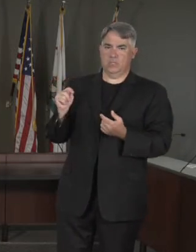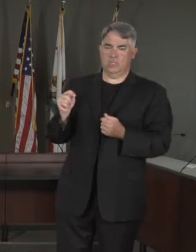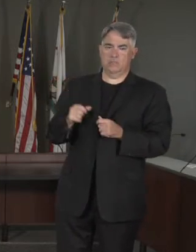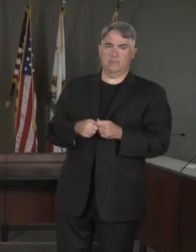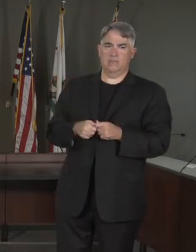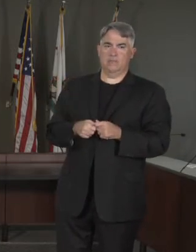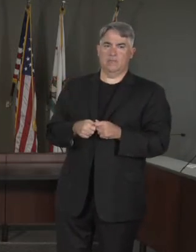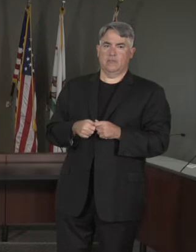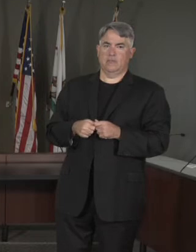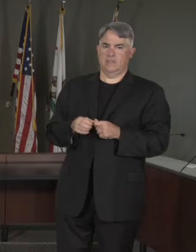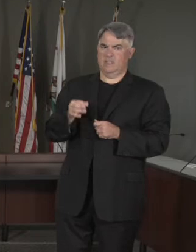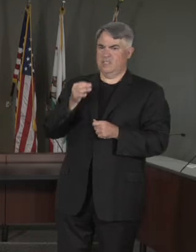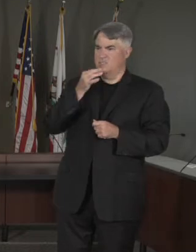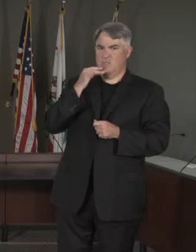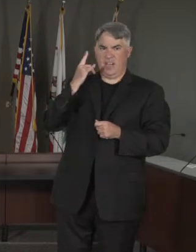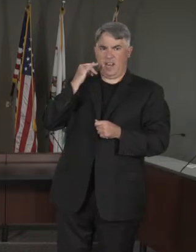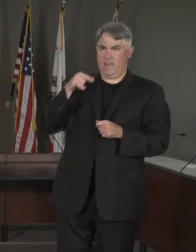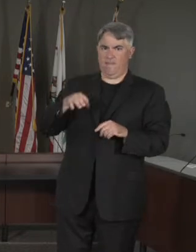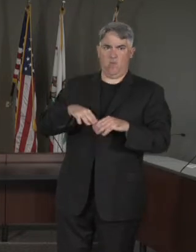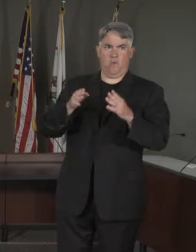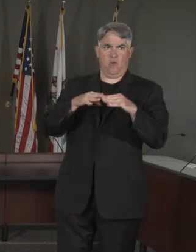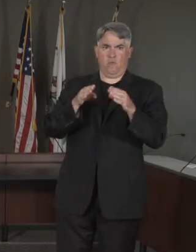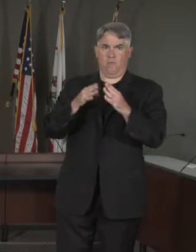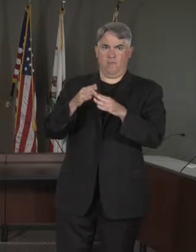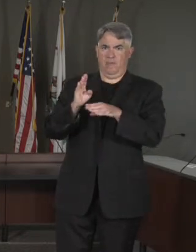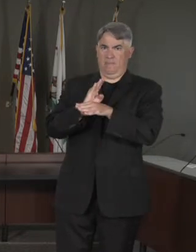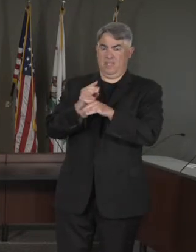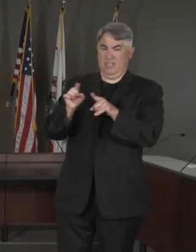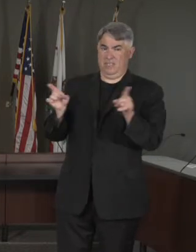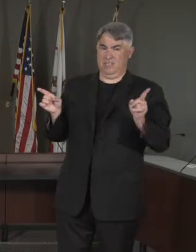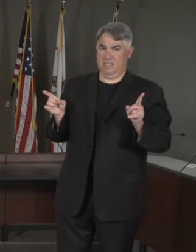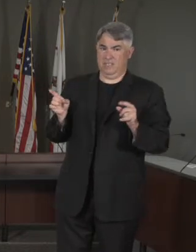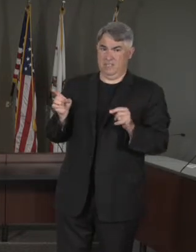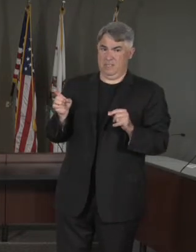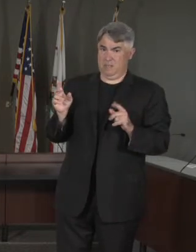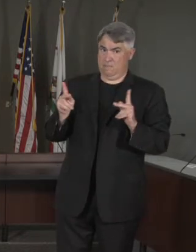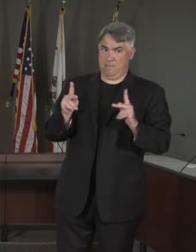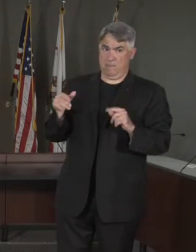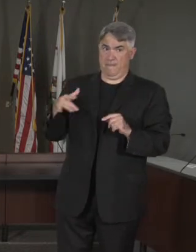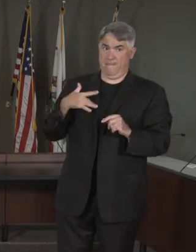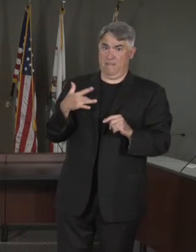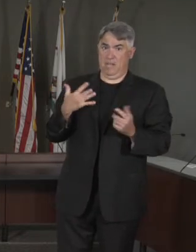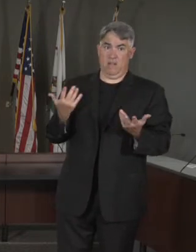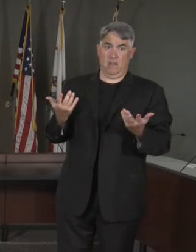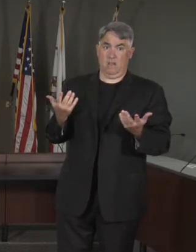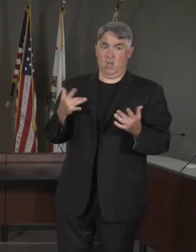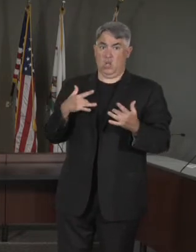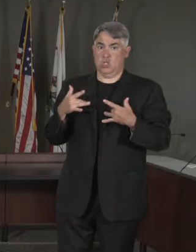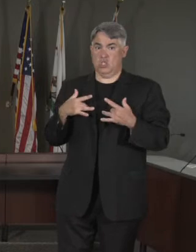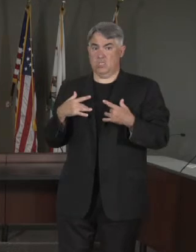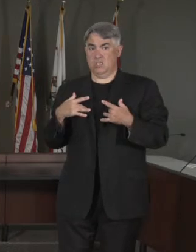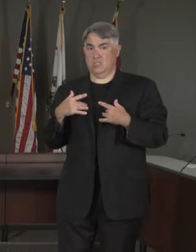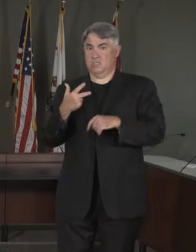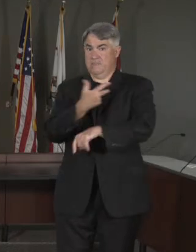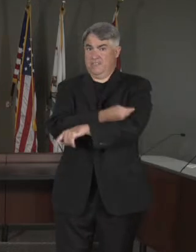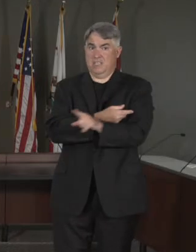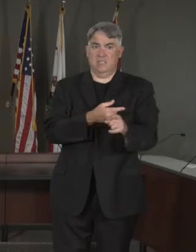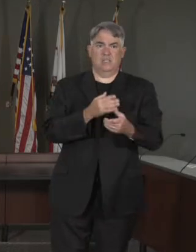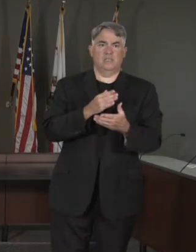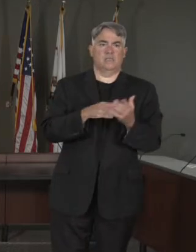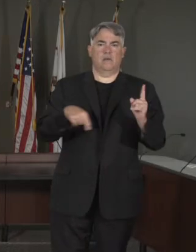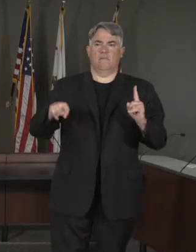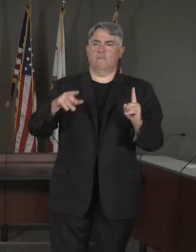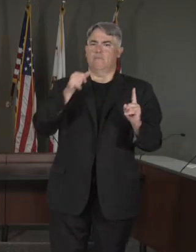California business without restrictions, should the public have any concerns about the mixing of vaccinated and unvaccinated individuals